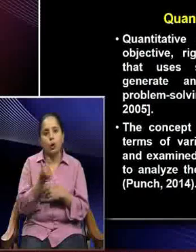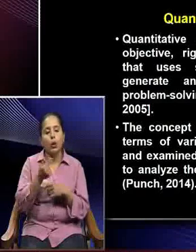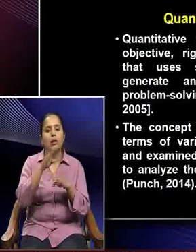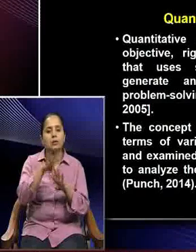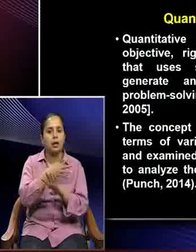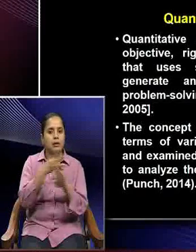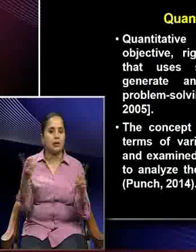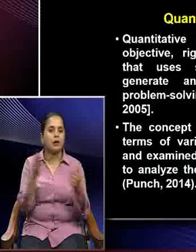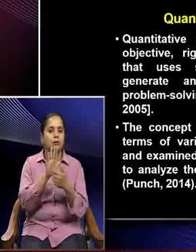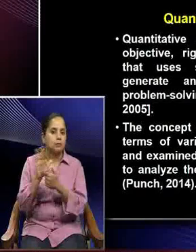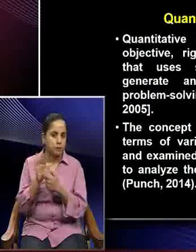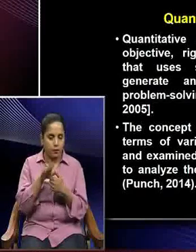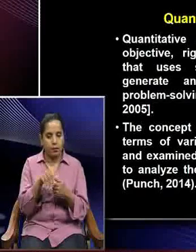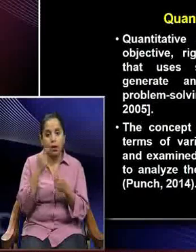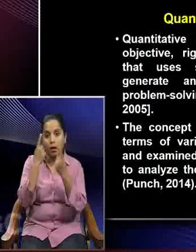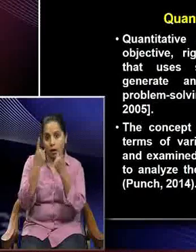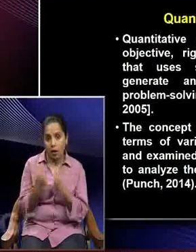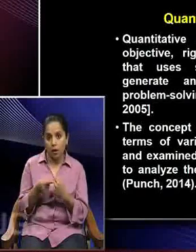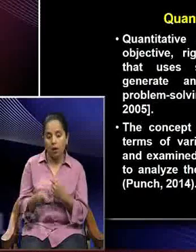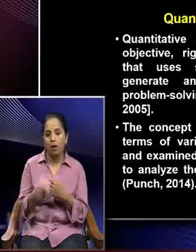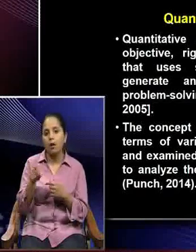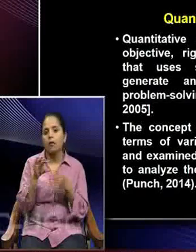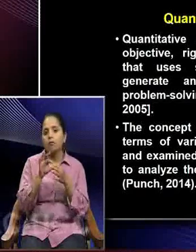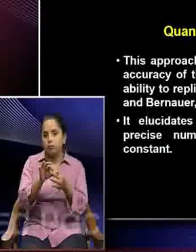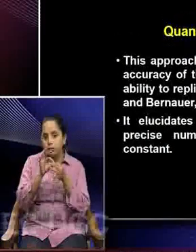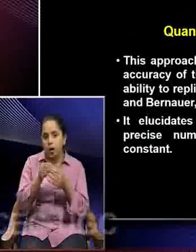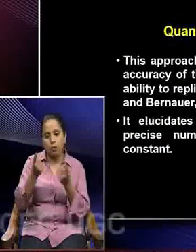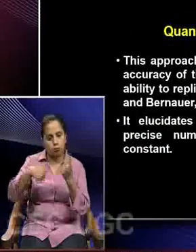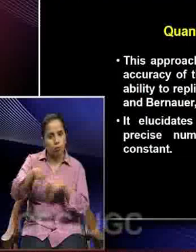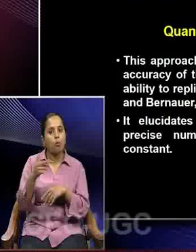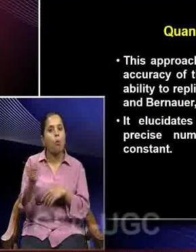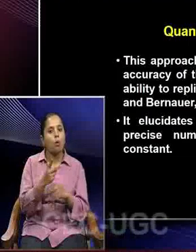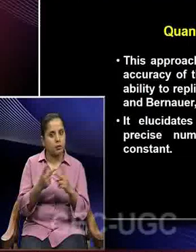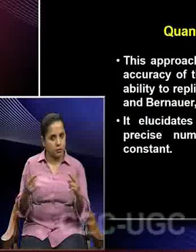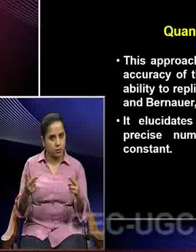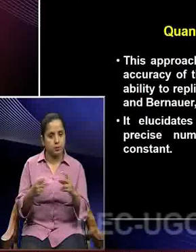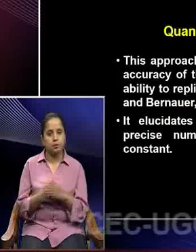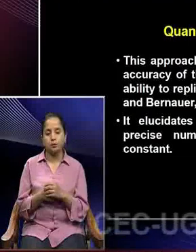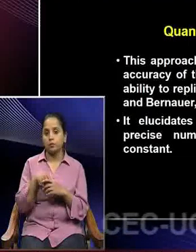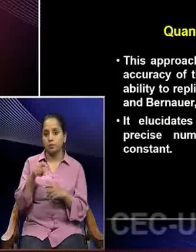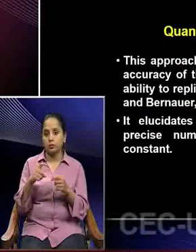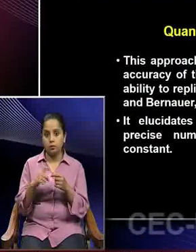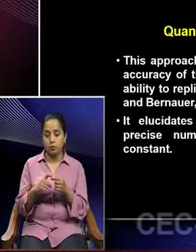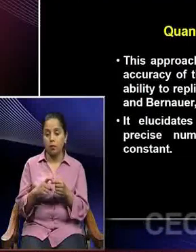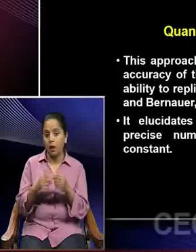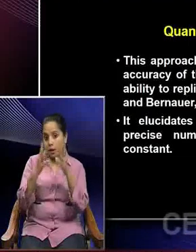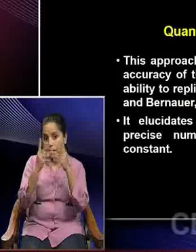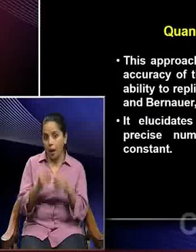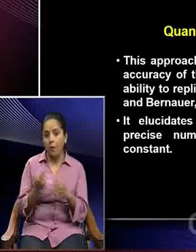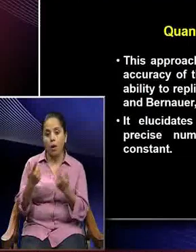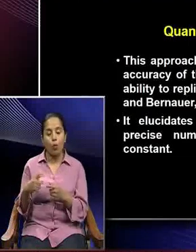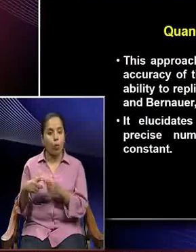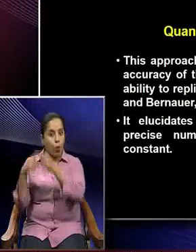statistical techniques to analyze the correlation between them. The quantitative research approach